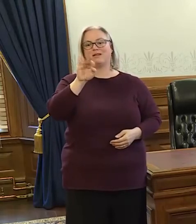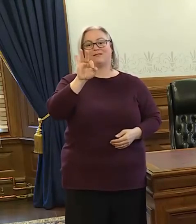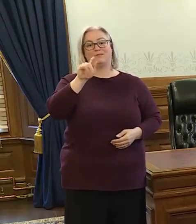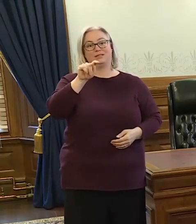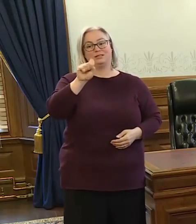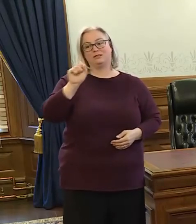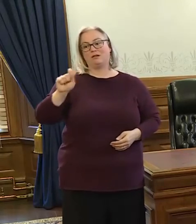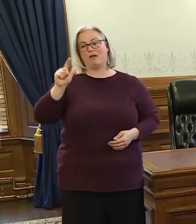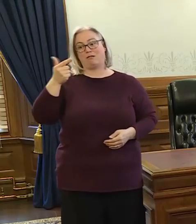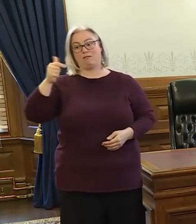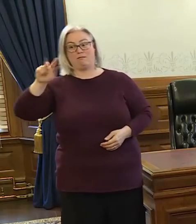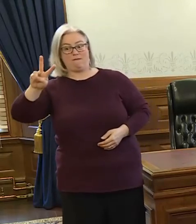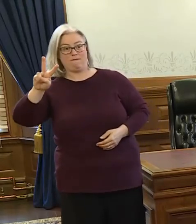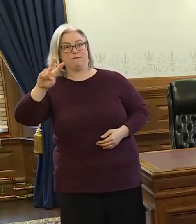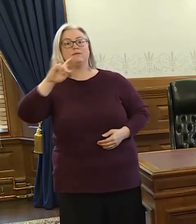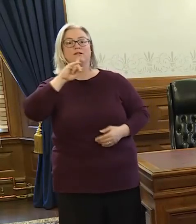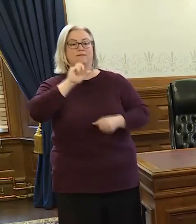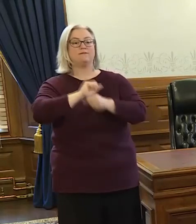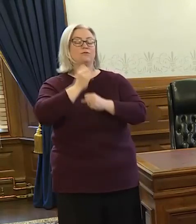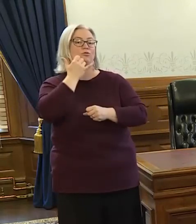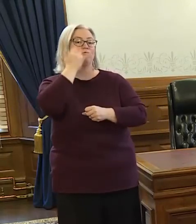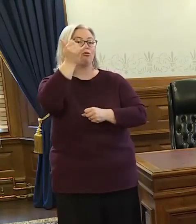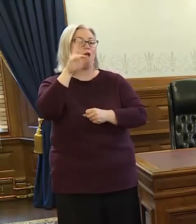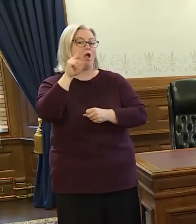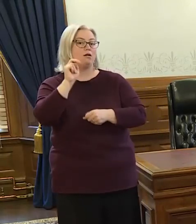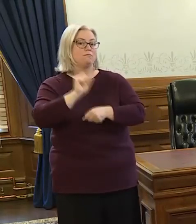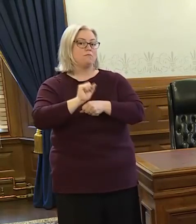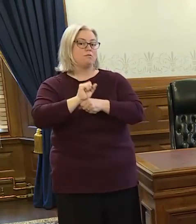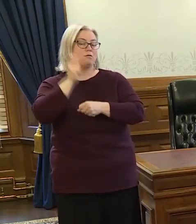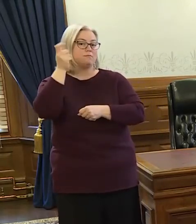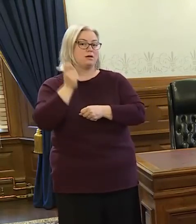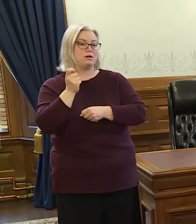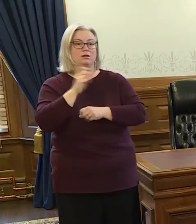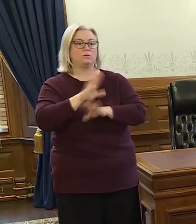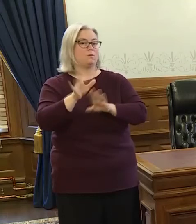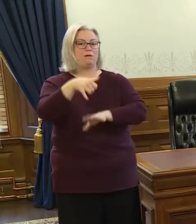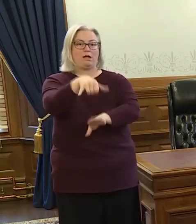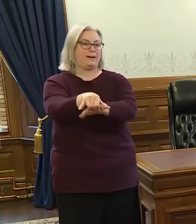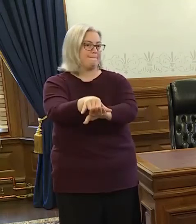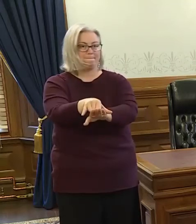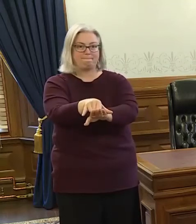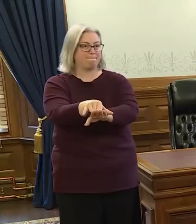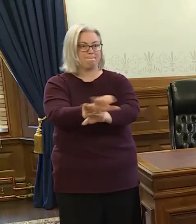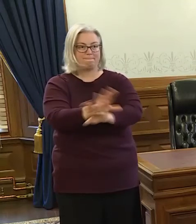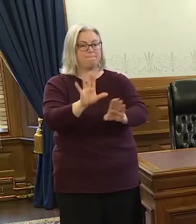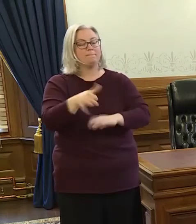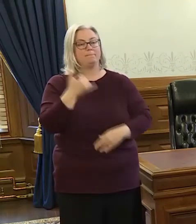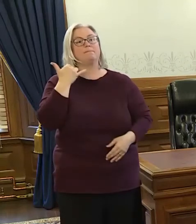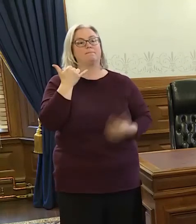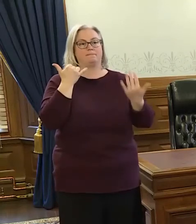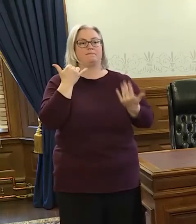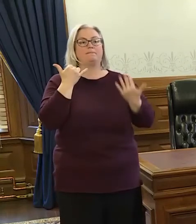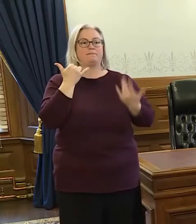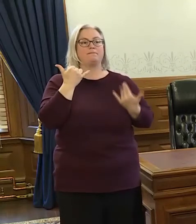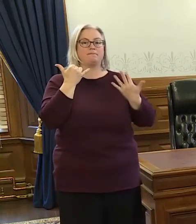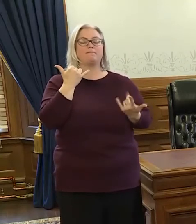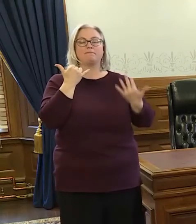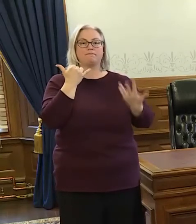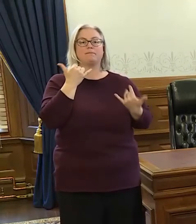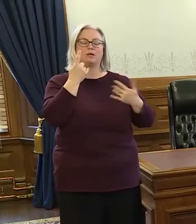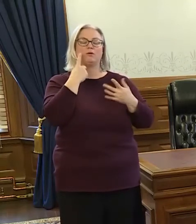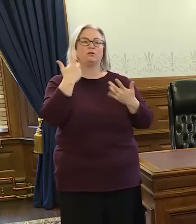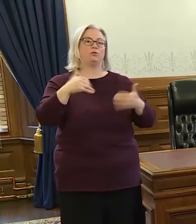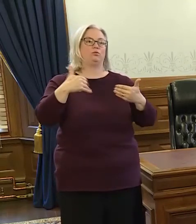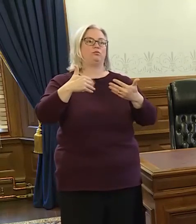getkansasbenefits.gov. If you do call the unemployment hotline, do not hang up. With historic call volumes of